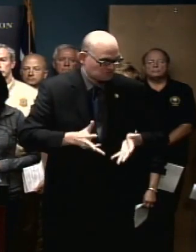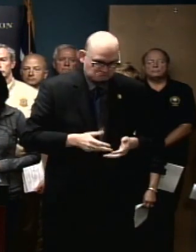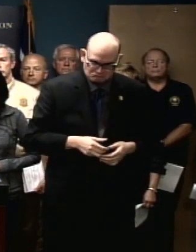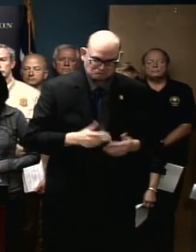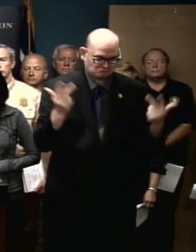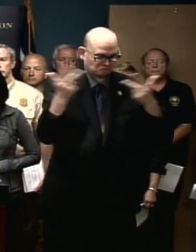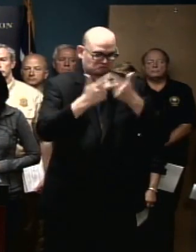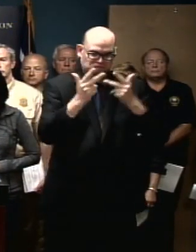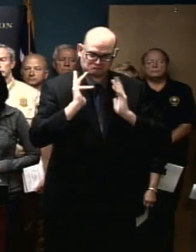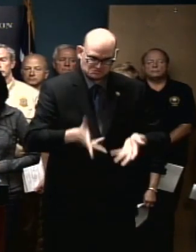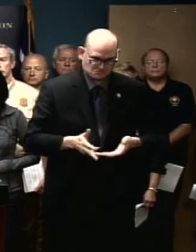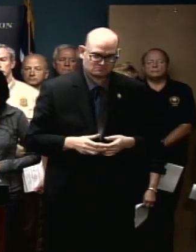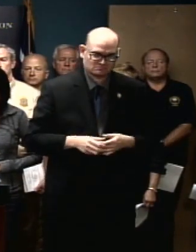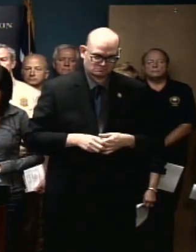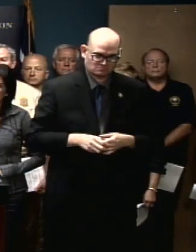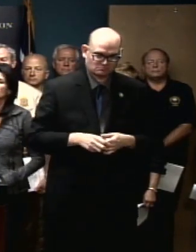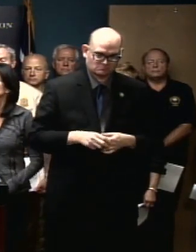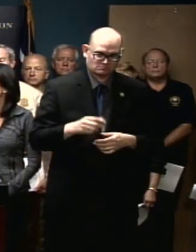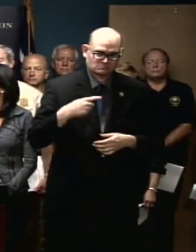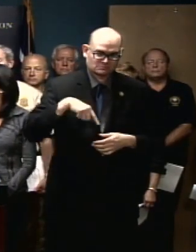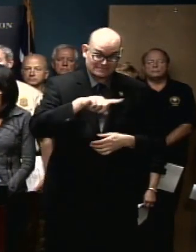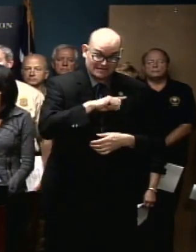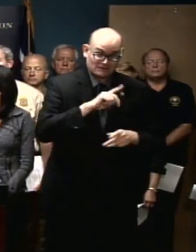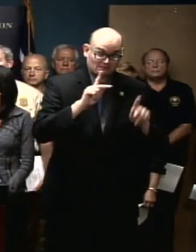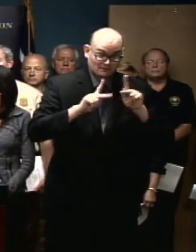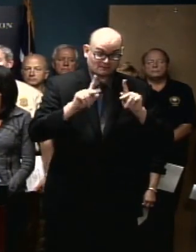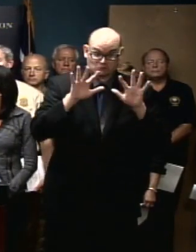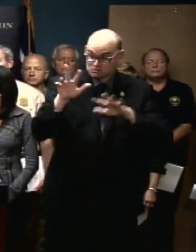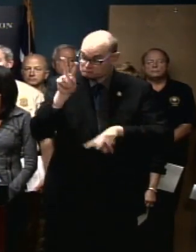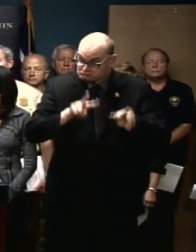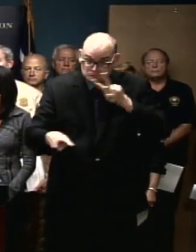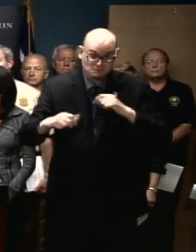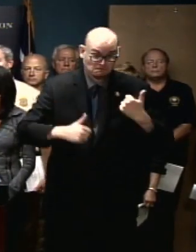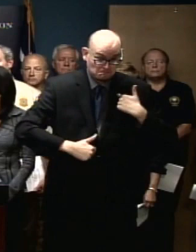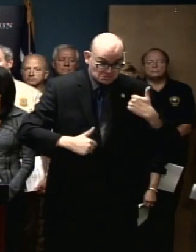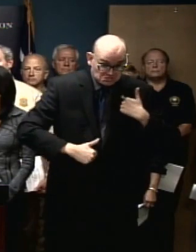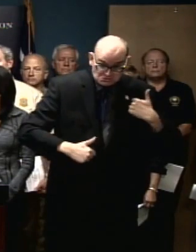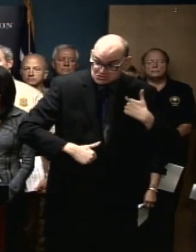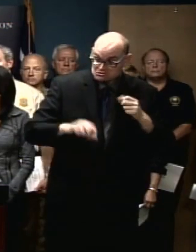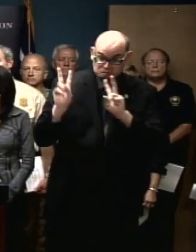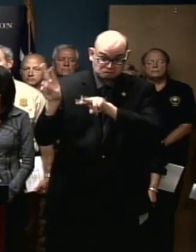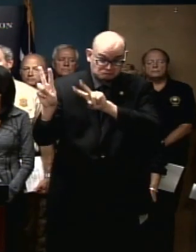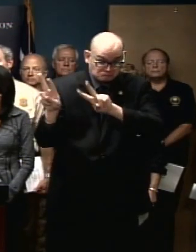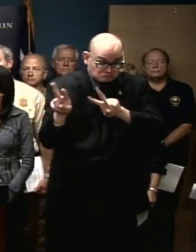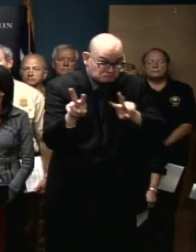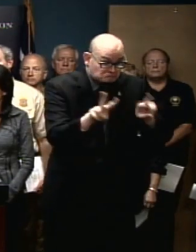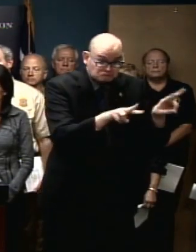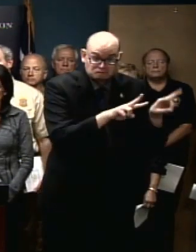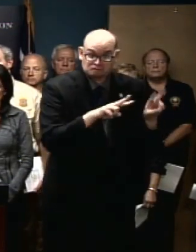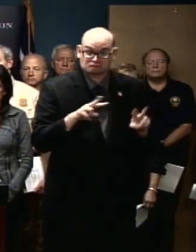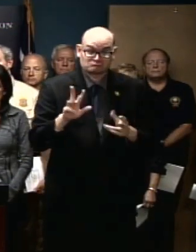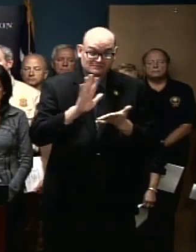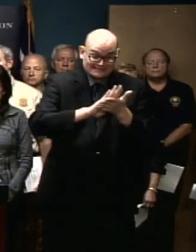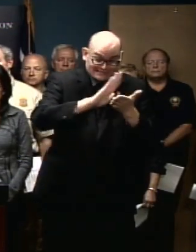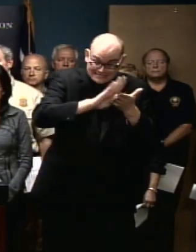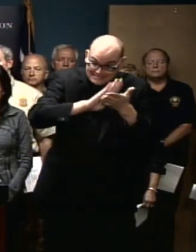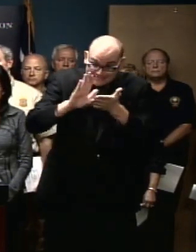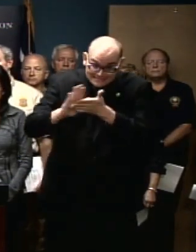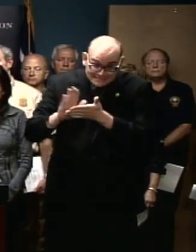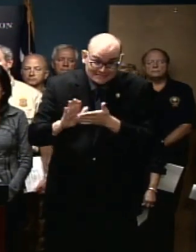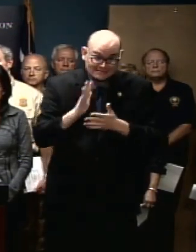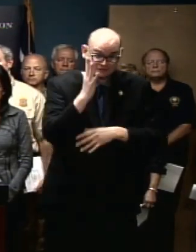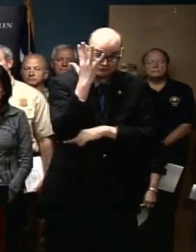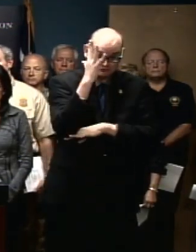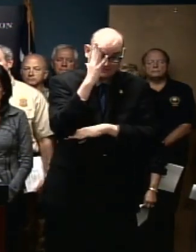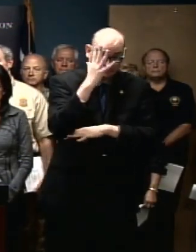out, along with first responders and National Guard, assisting in clearing any downed trees off of Interstate 95 that we've had.